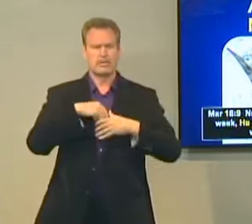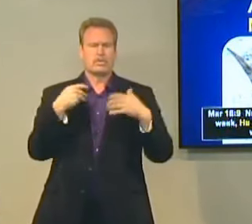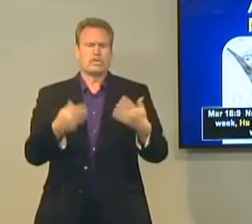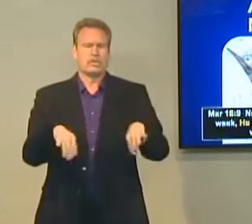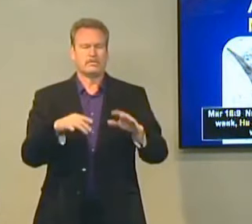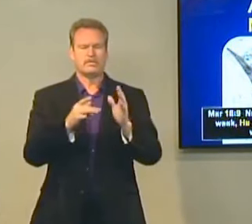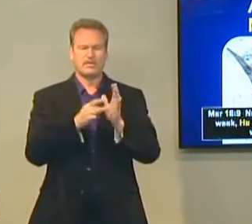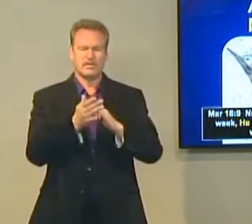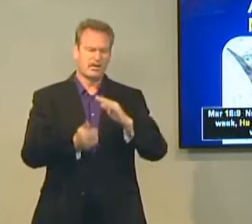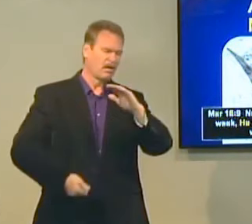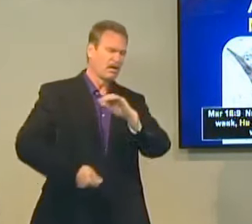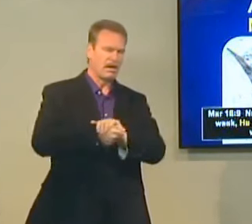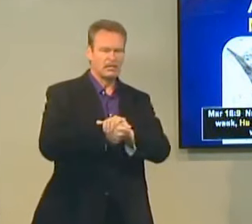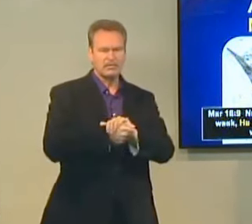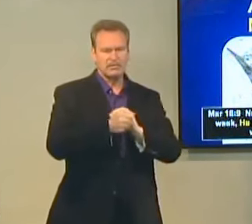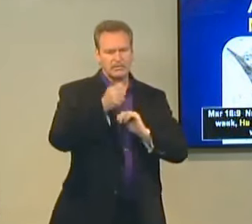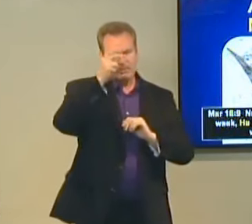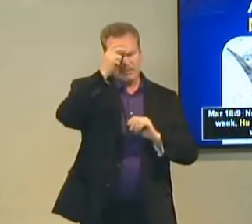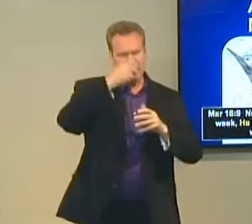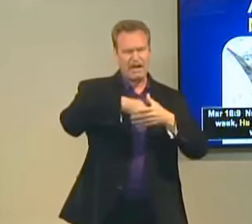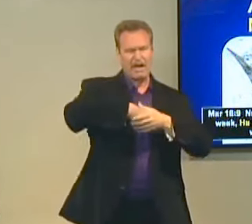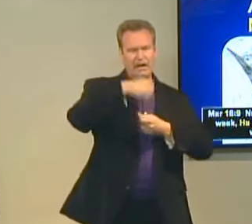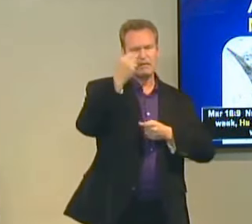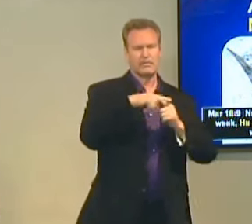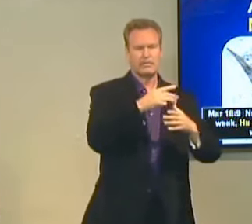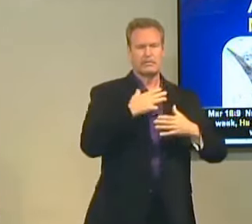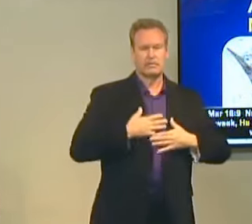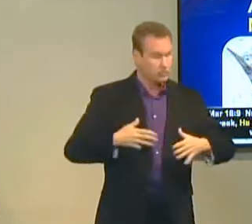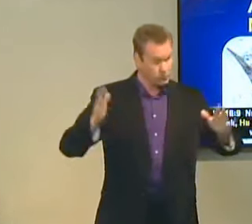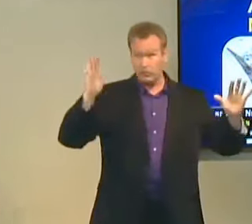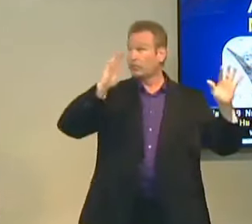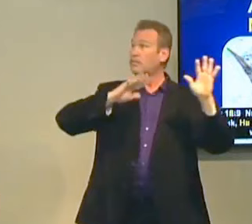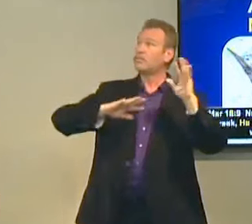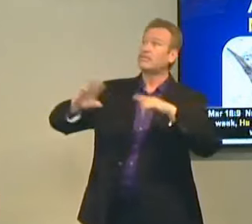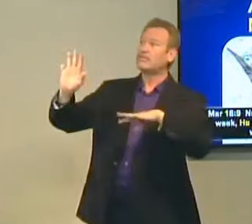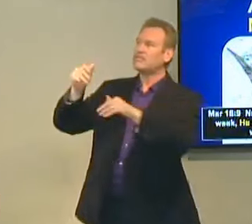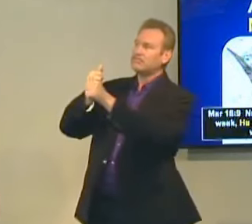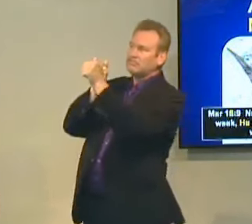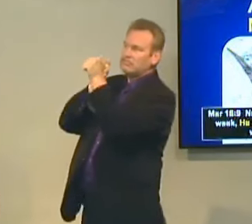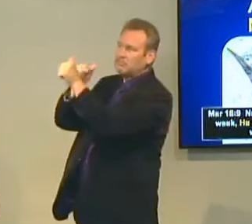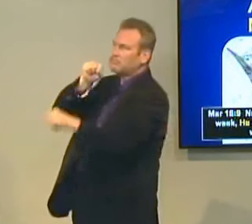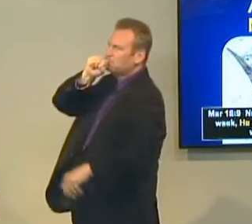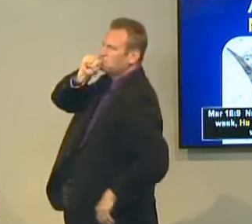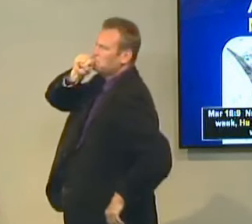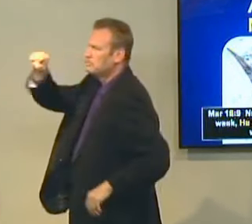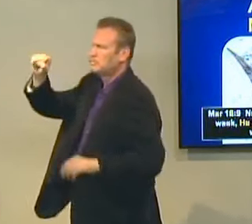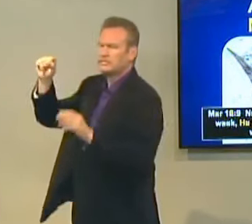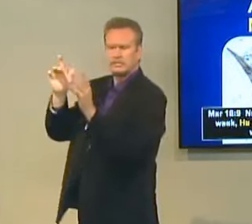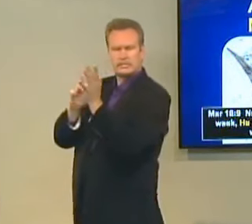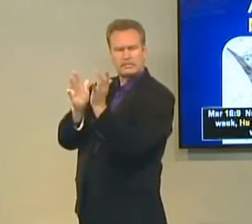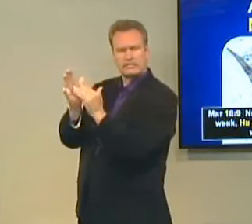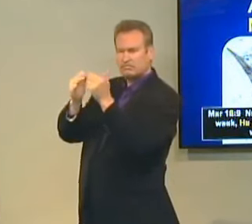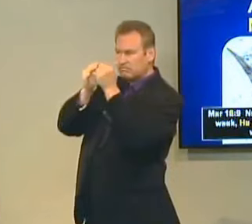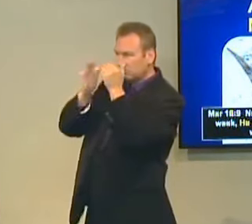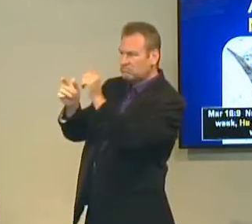in her life. And Jesus removed those demons from her. Yeah. And she followed and loved Jesus